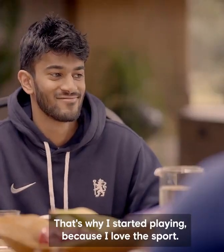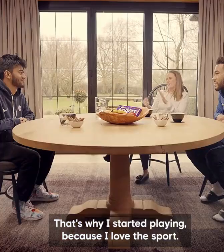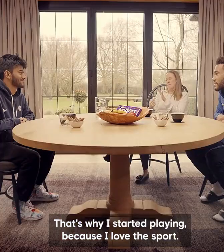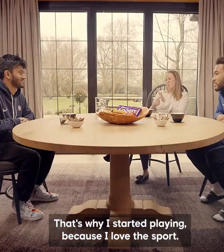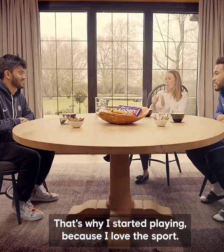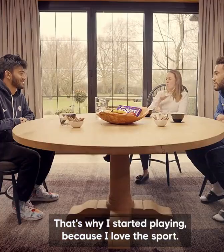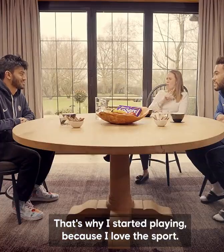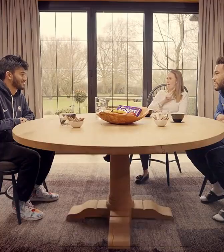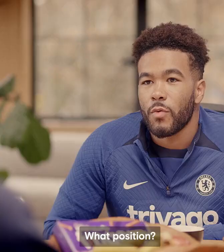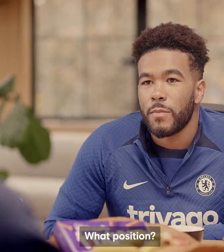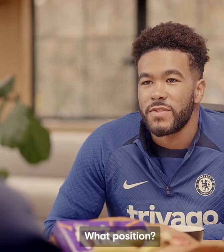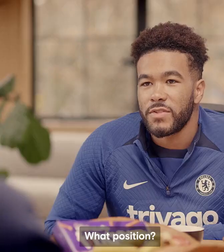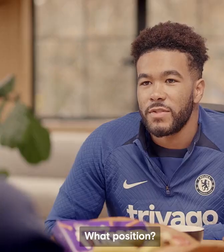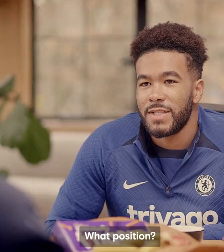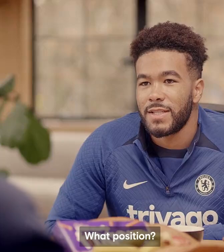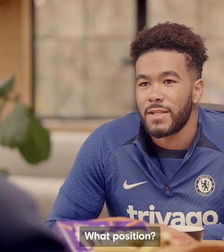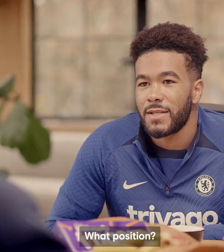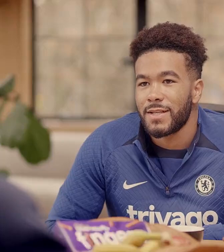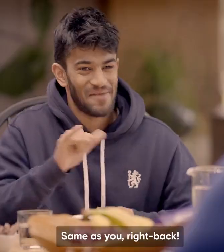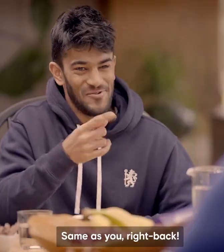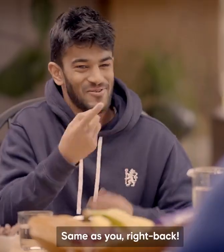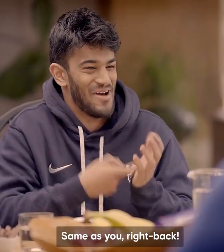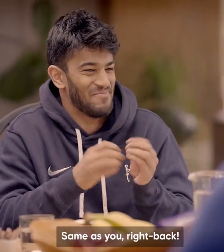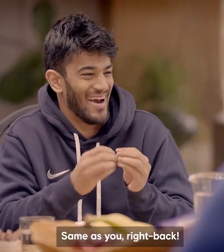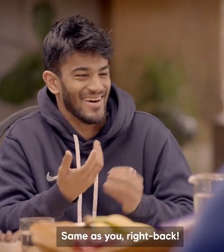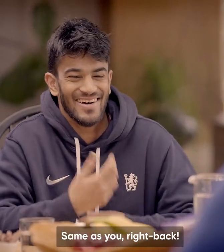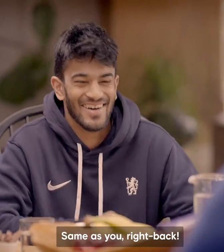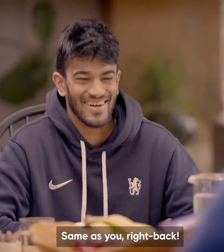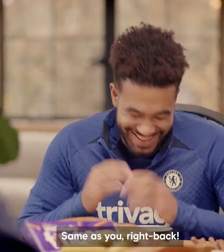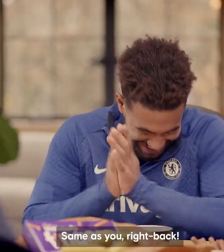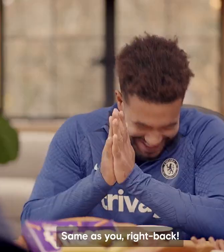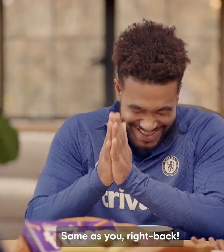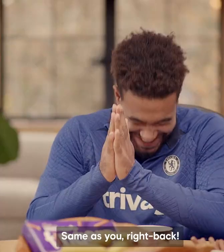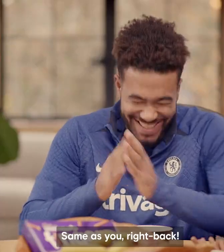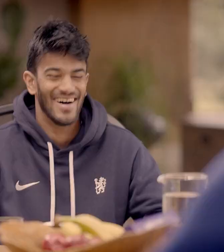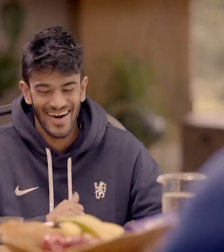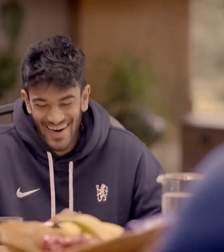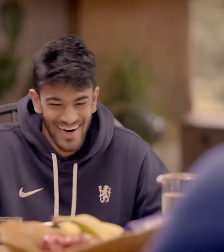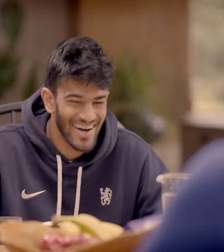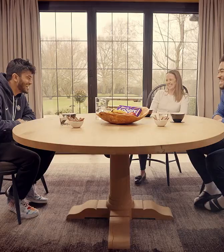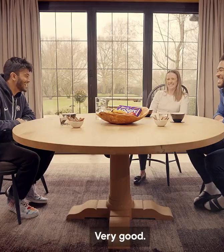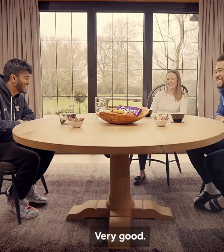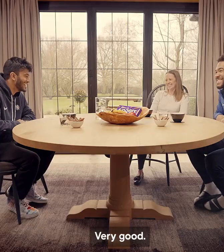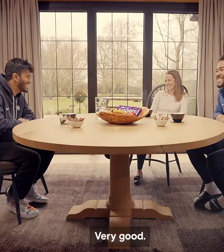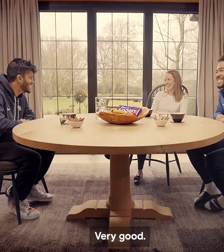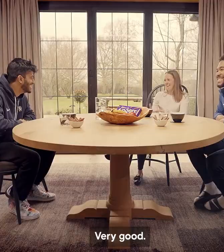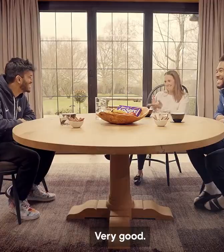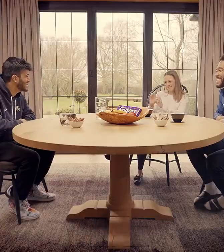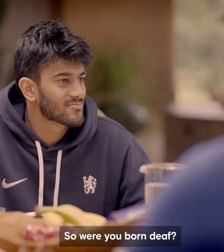I love the sport. What position? Oh, same as you, right back. Very good. So you